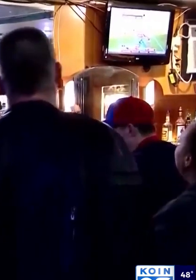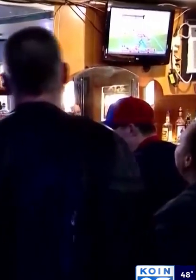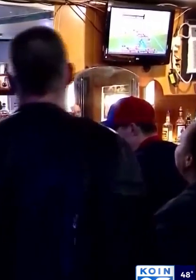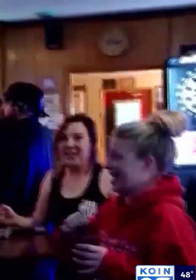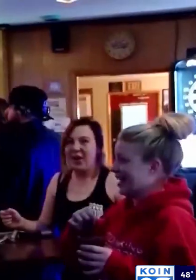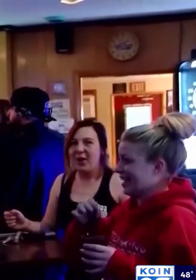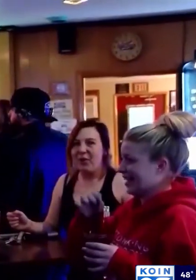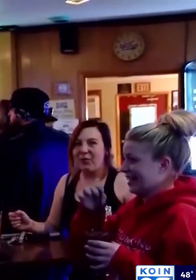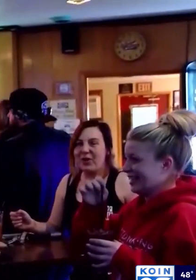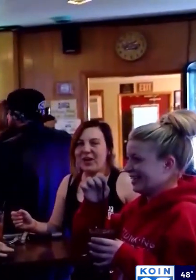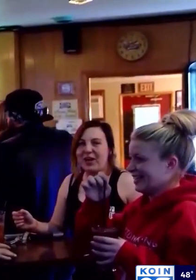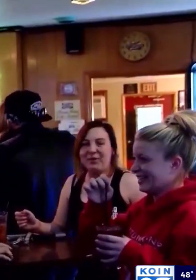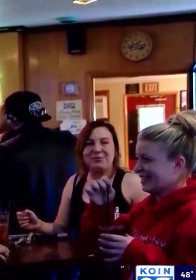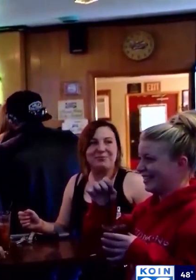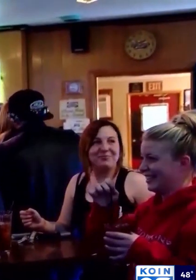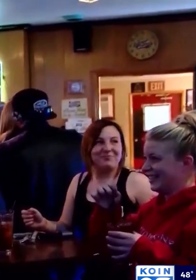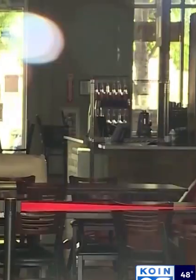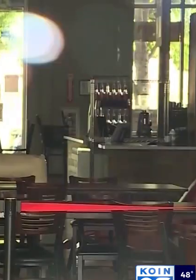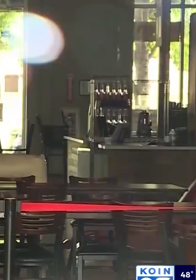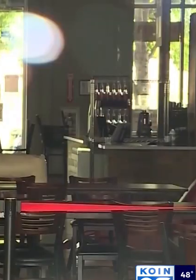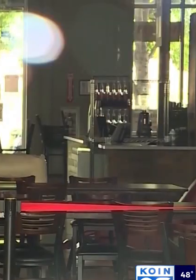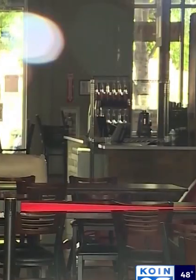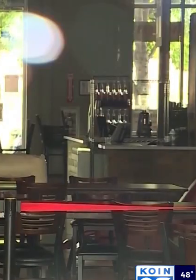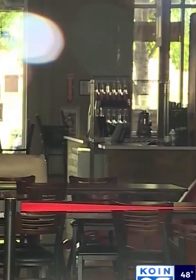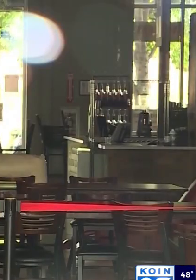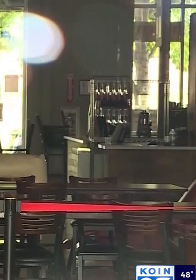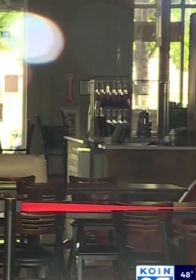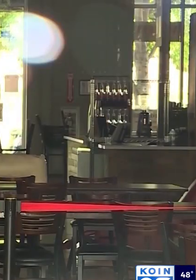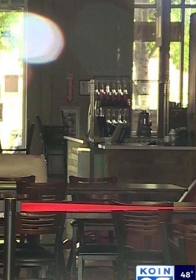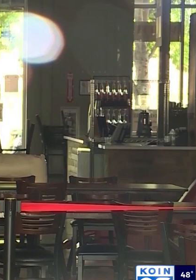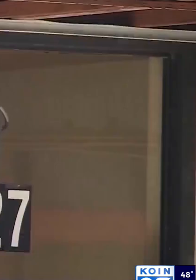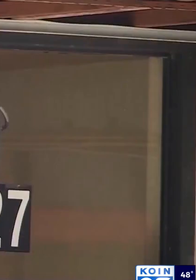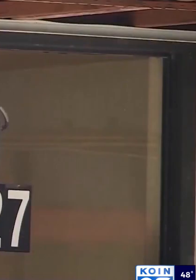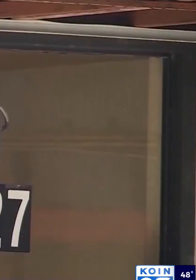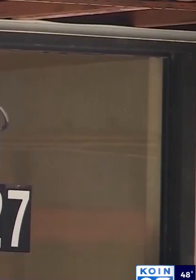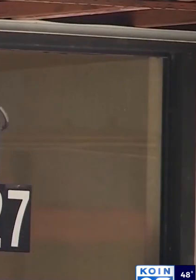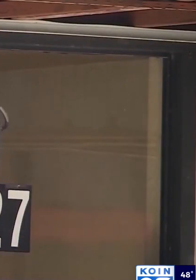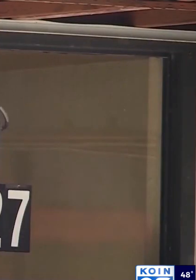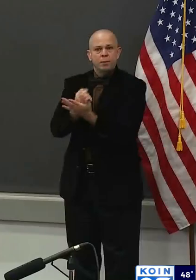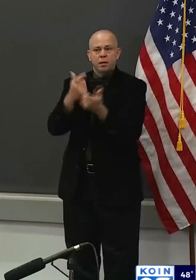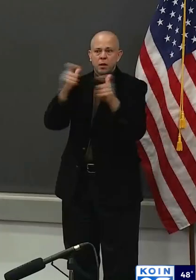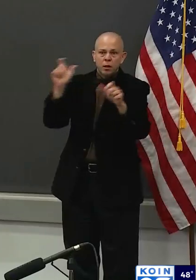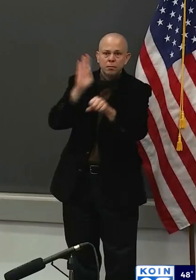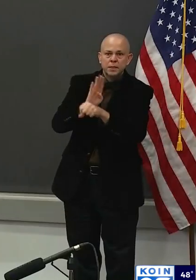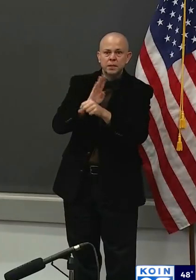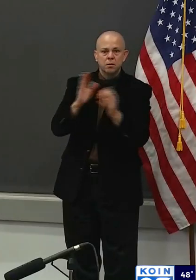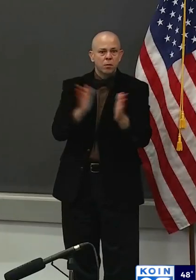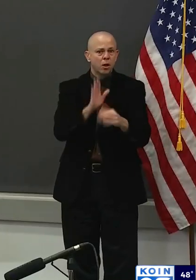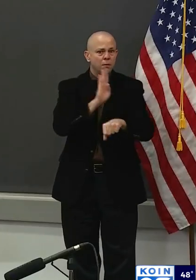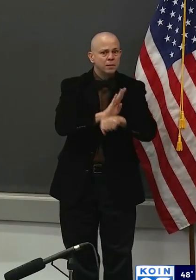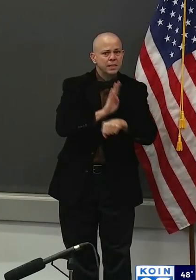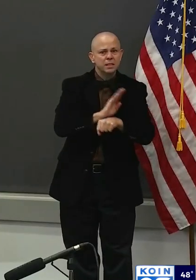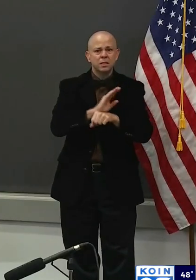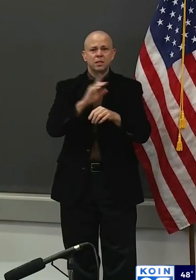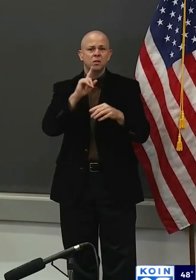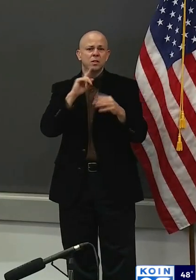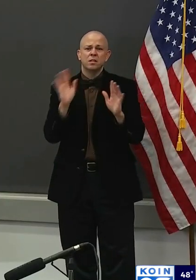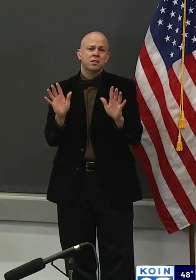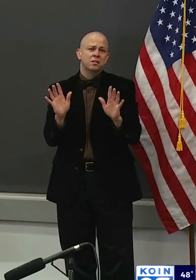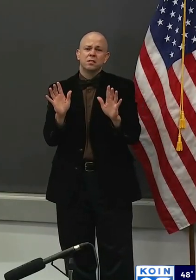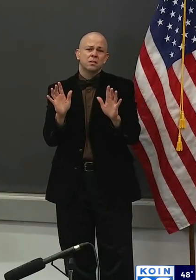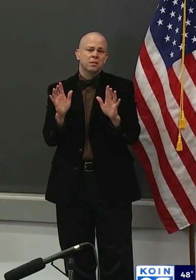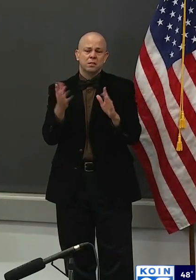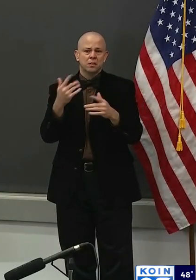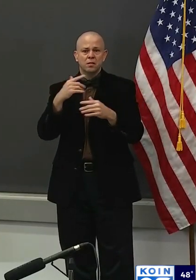it will have a devastating impact on our businesses, both large and small. But I absolutely will, if